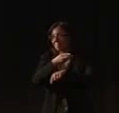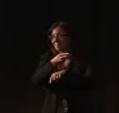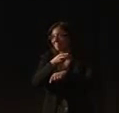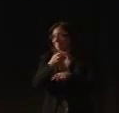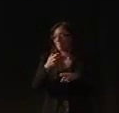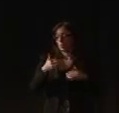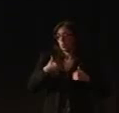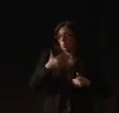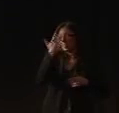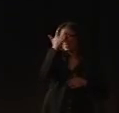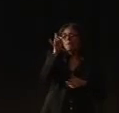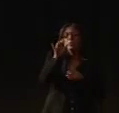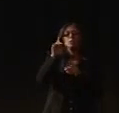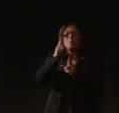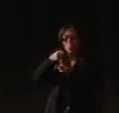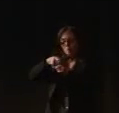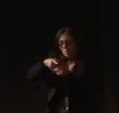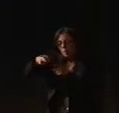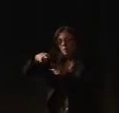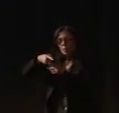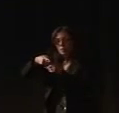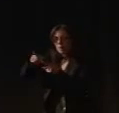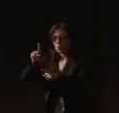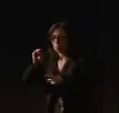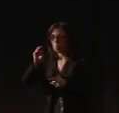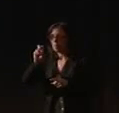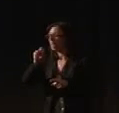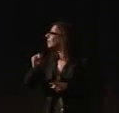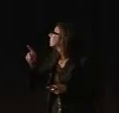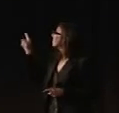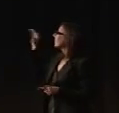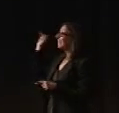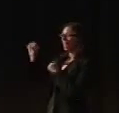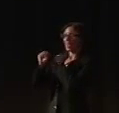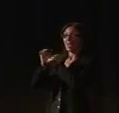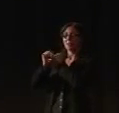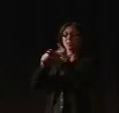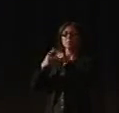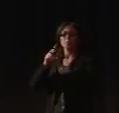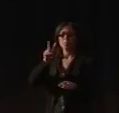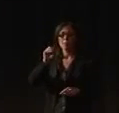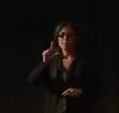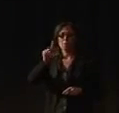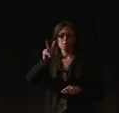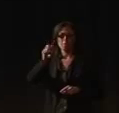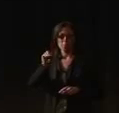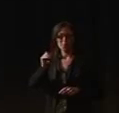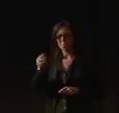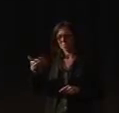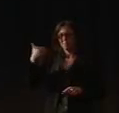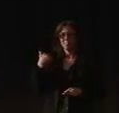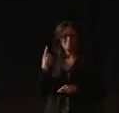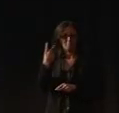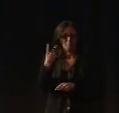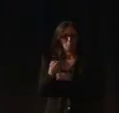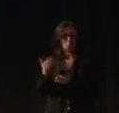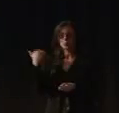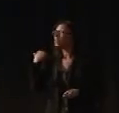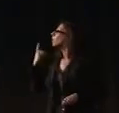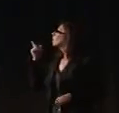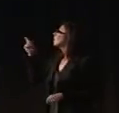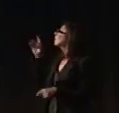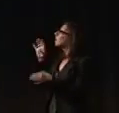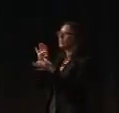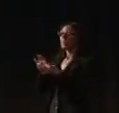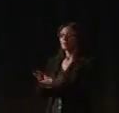the advertisement of Volvo, a couple of years old, about a vision device in the Volvo,